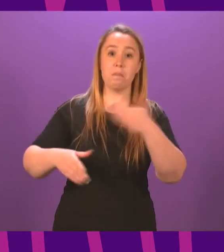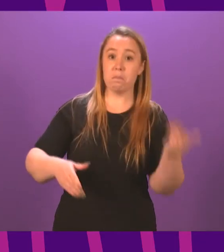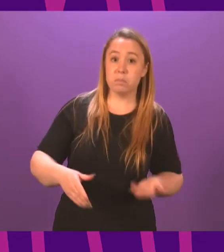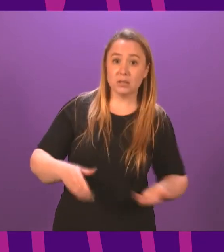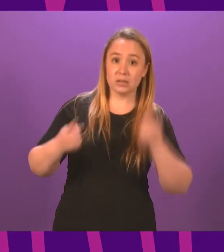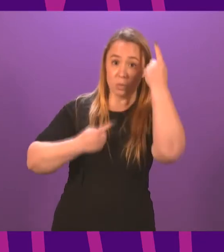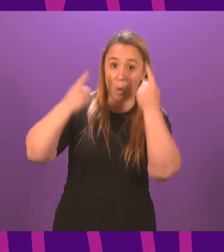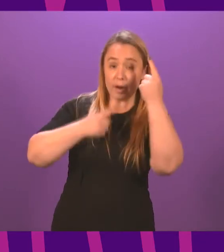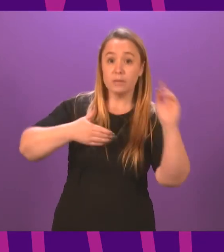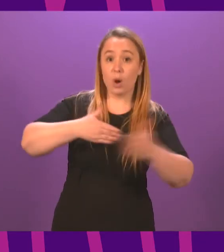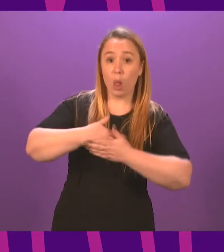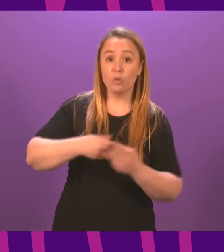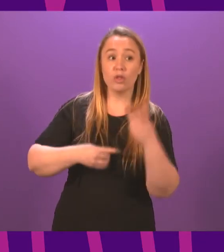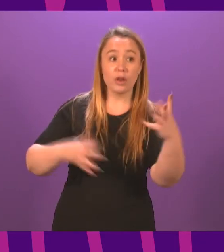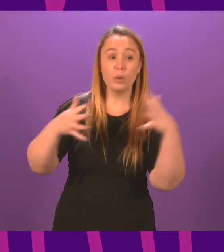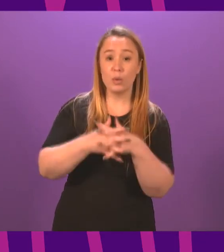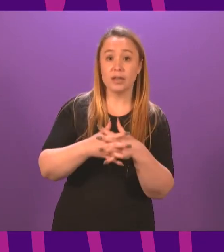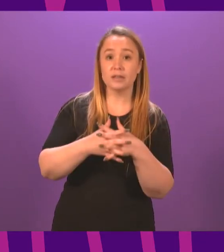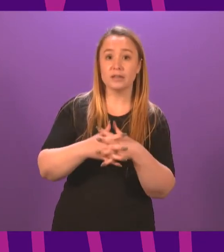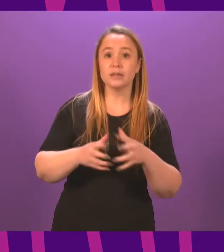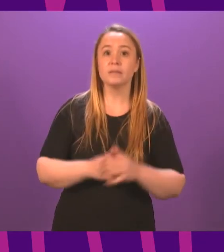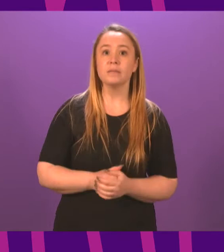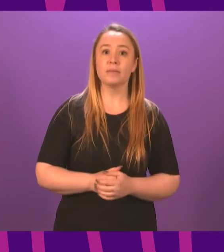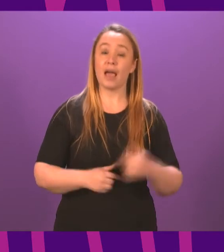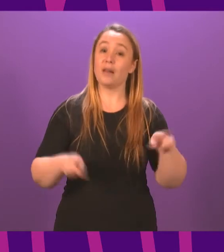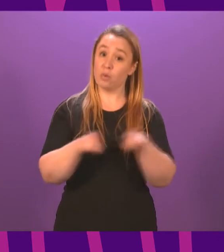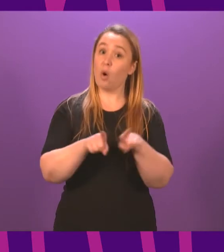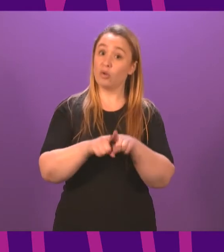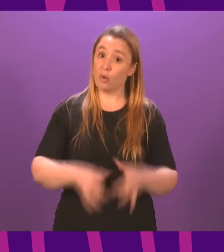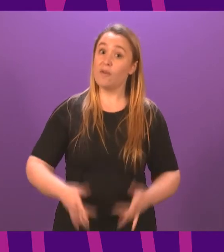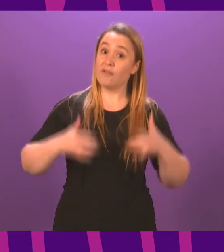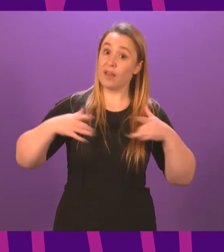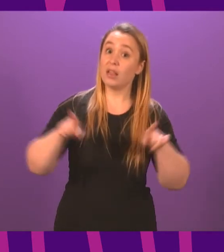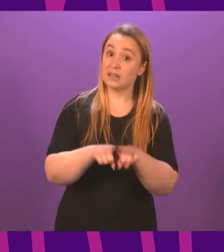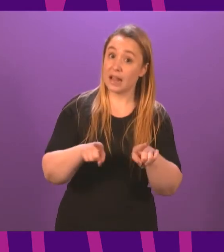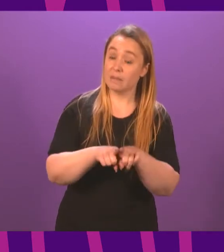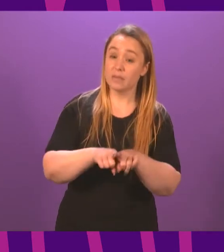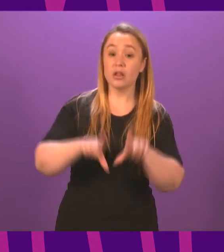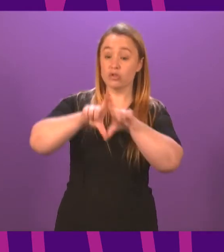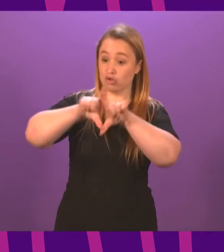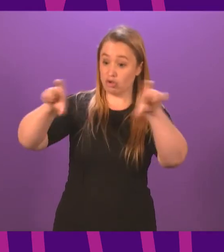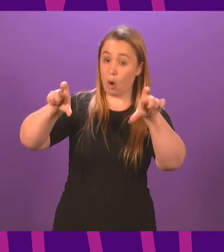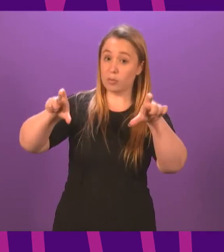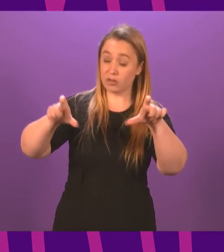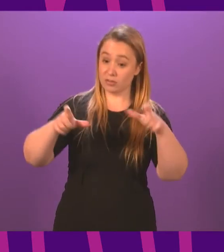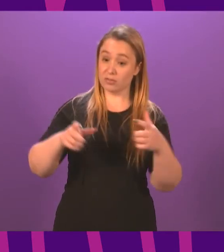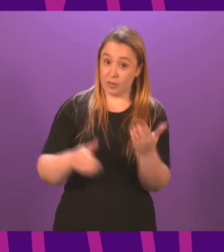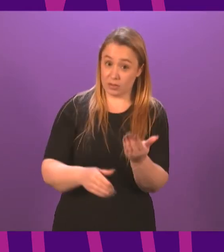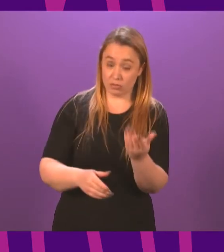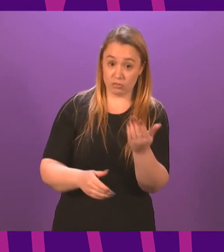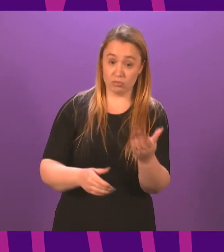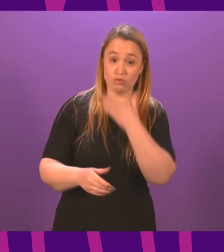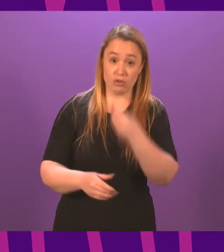of being closed for a 3-week period, and we share those concerns. The retail industry in particular, in the run-up to Christmas,